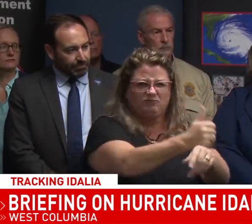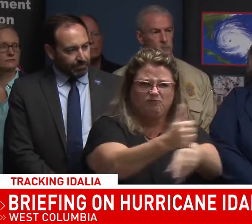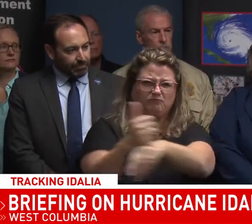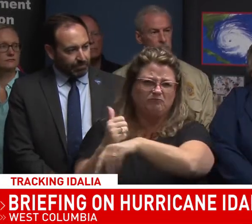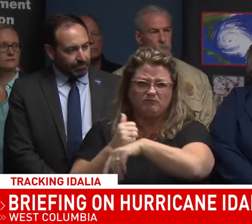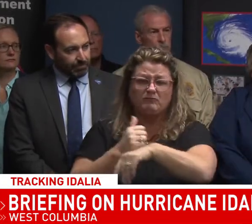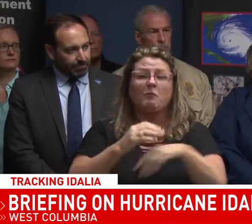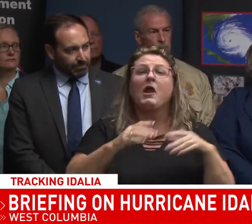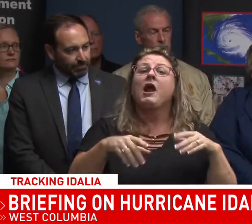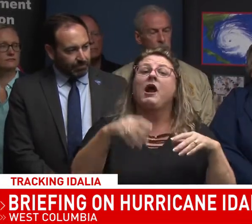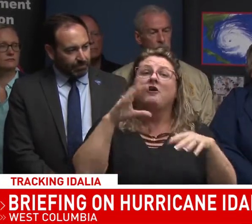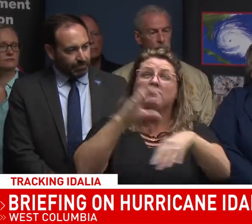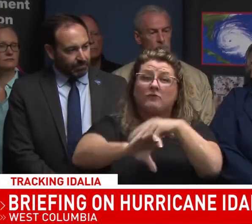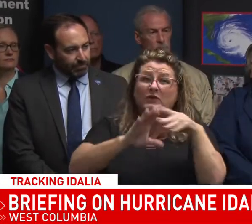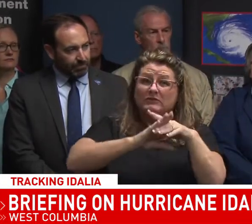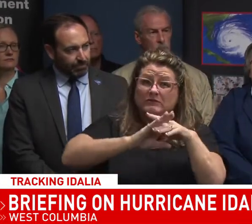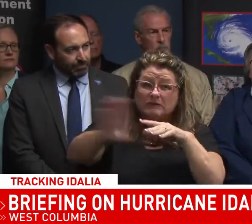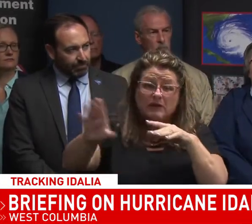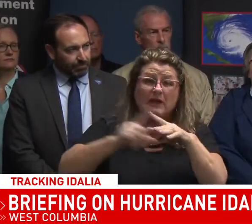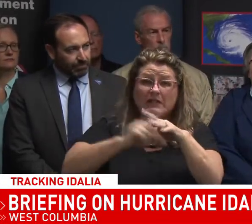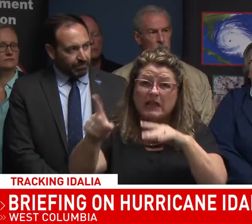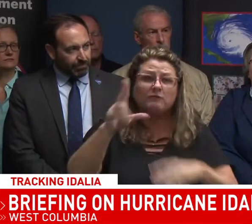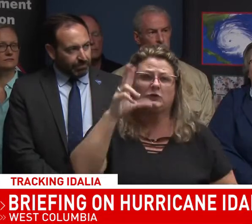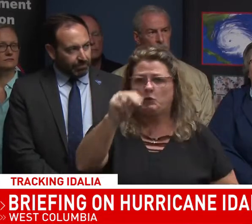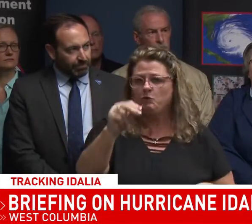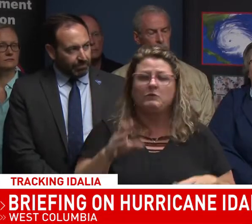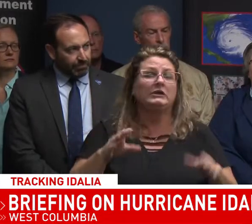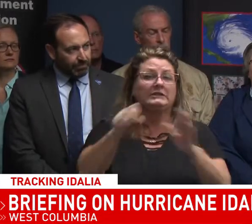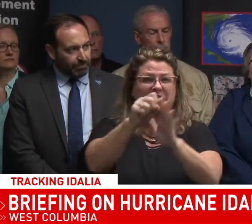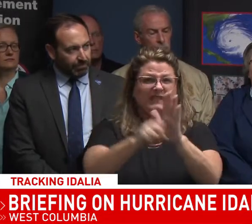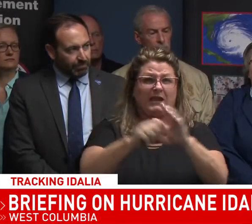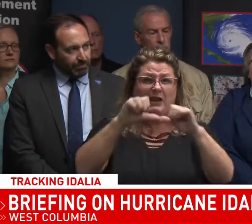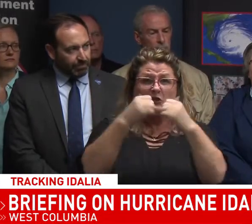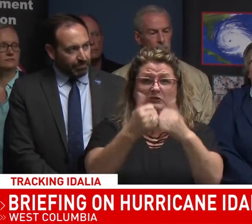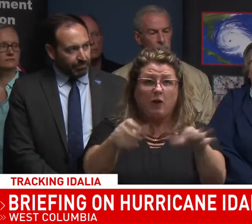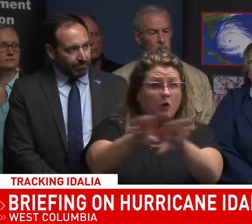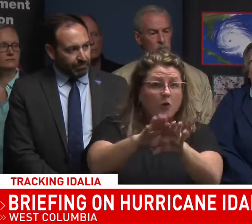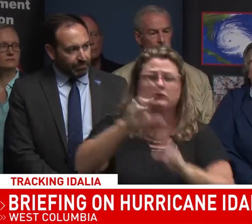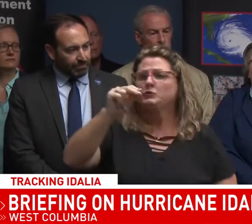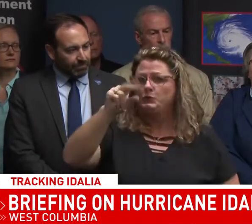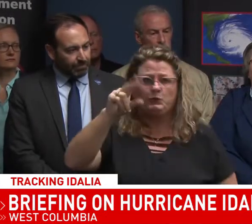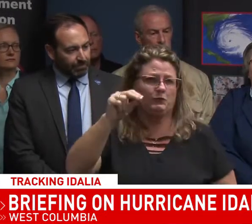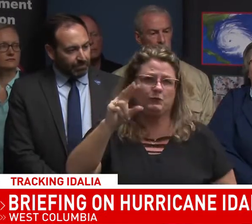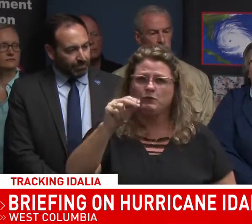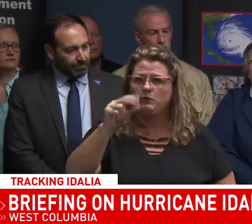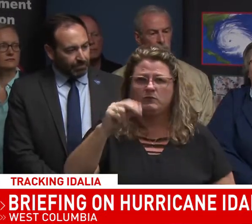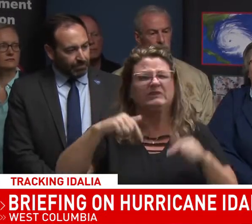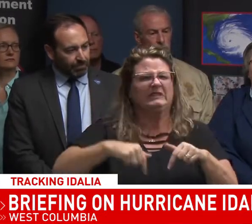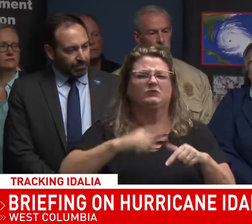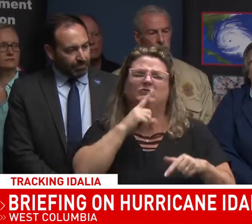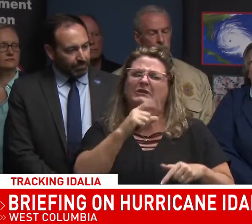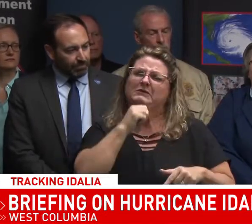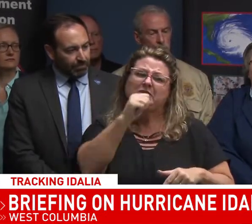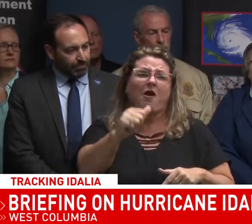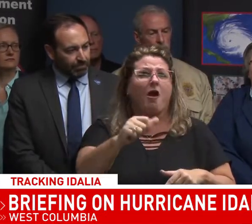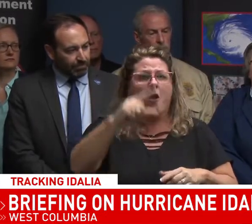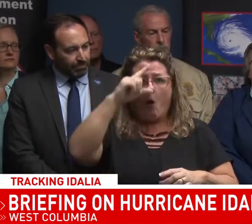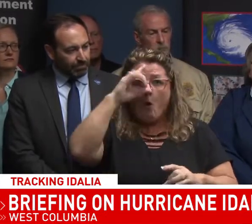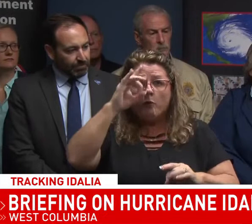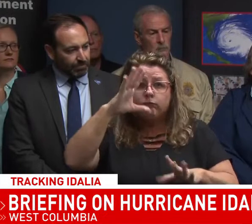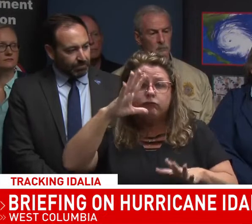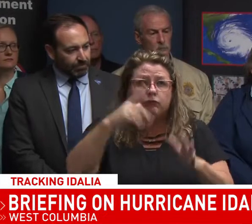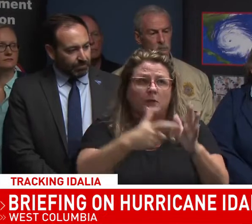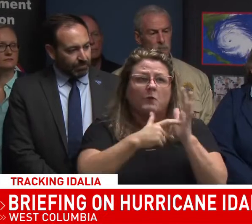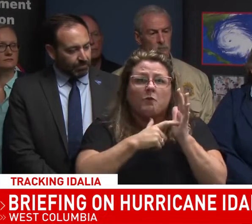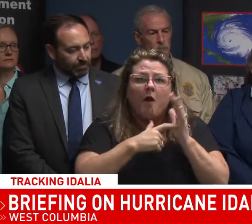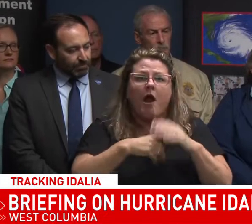any evacuations. We're not going to have any closing of state agencies. I repeat again, this does not appear to be one that requires